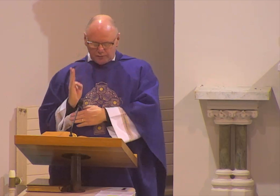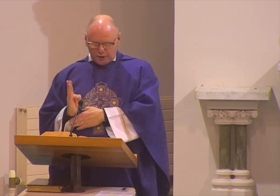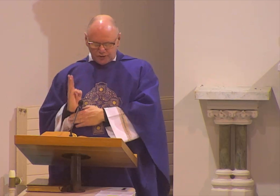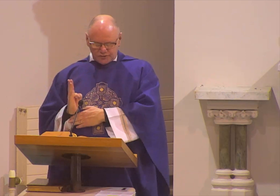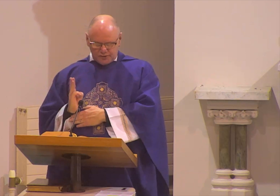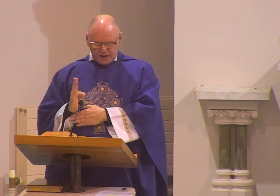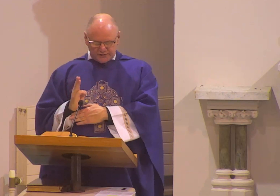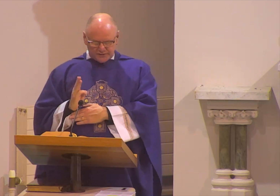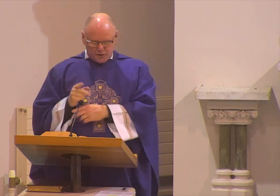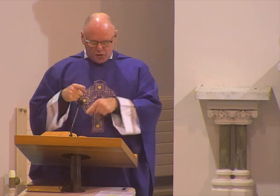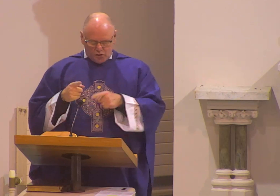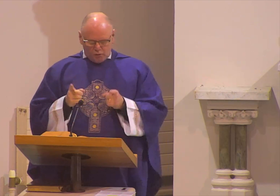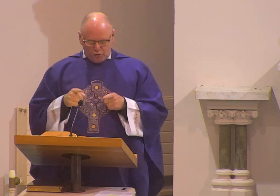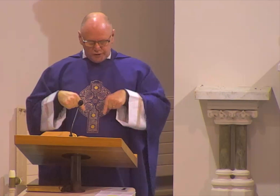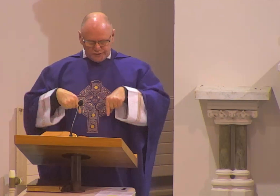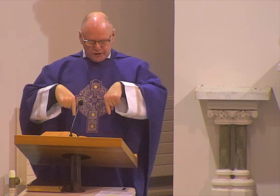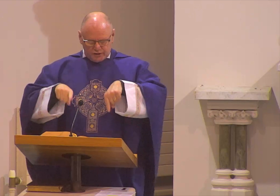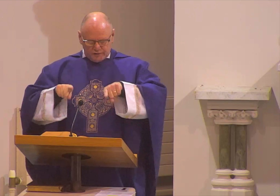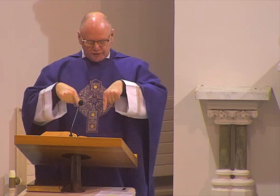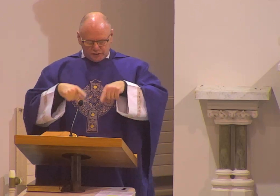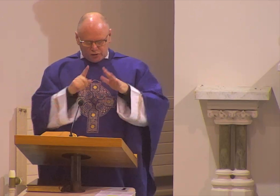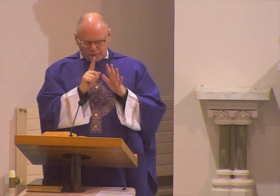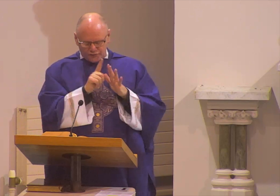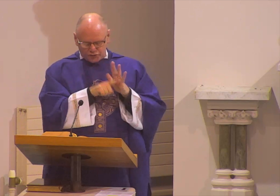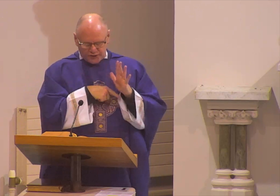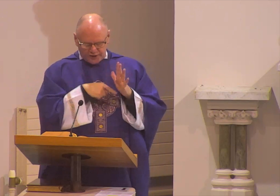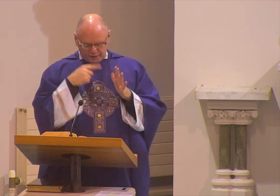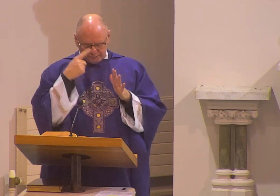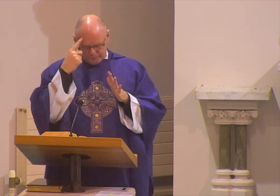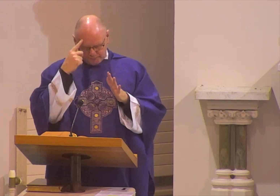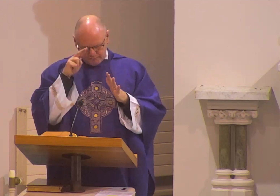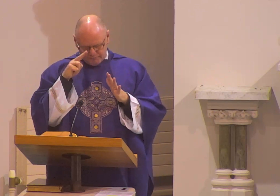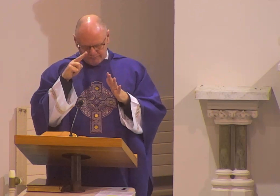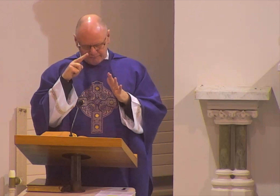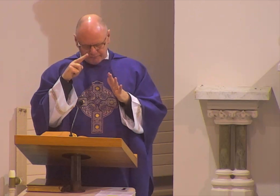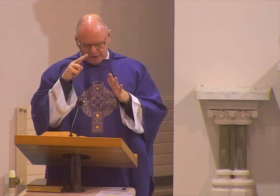when Pontius Pilate was governor of Judea,